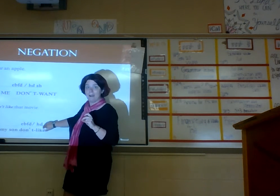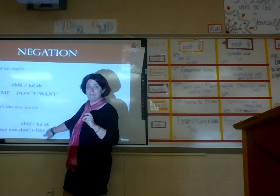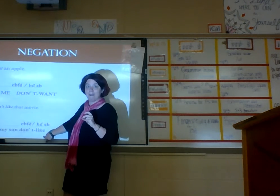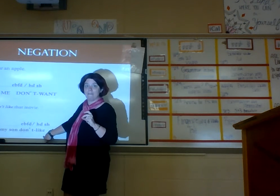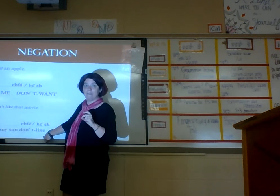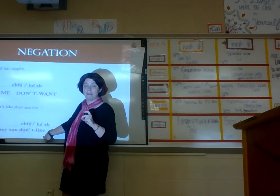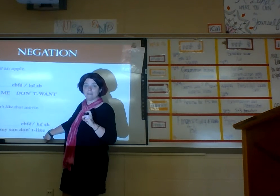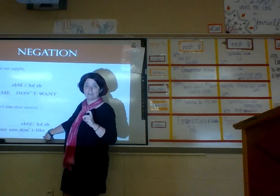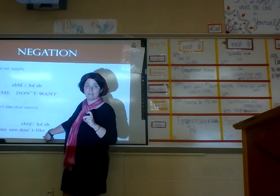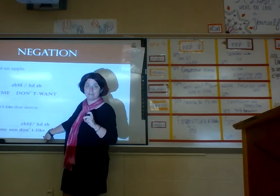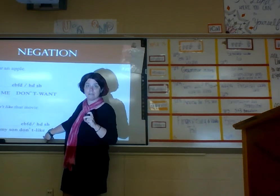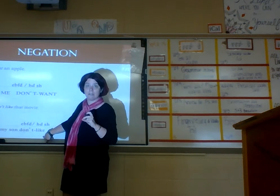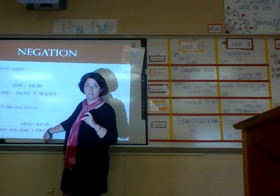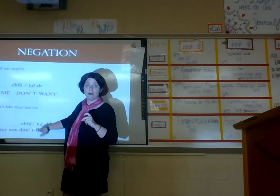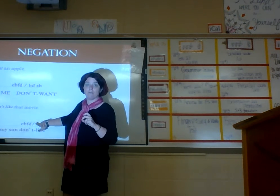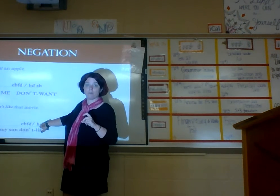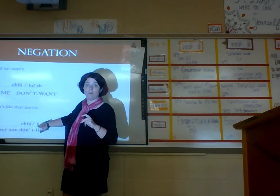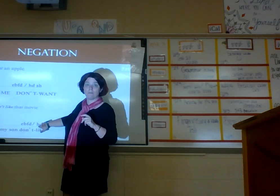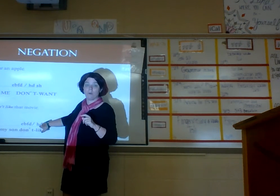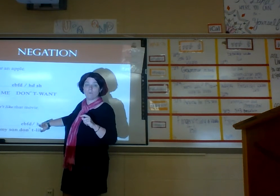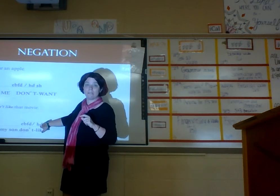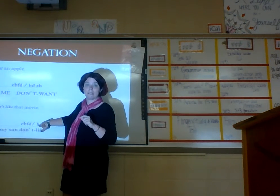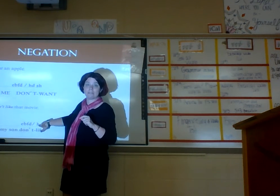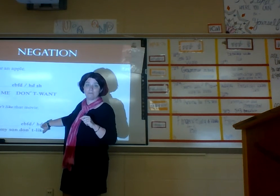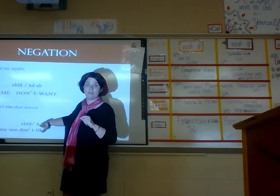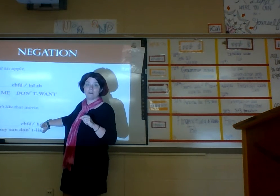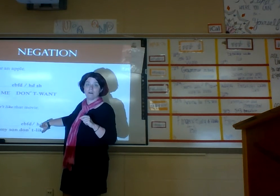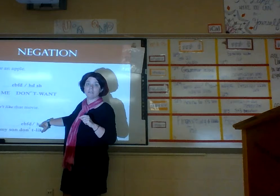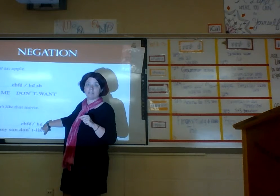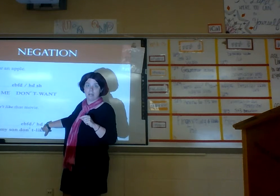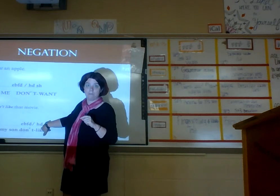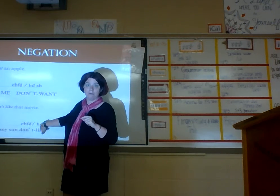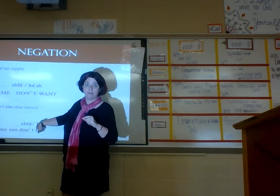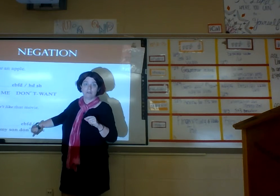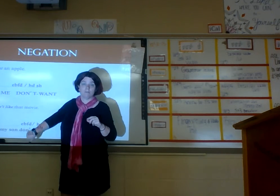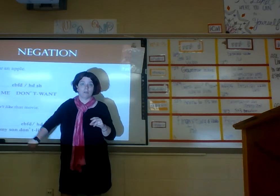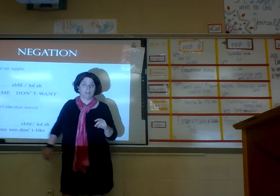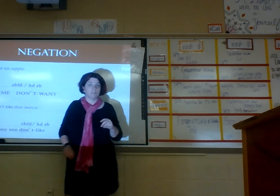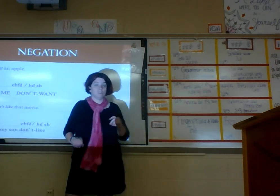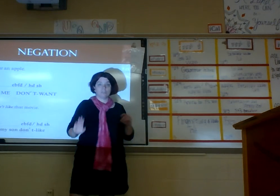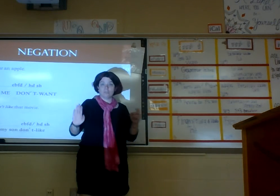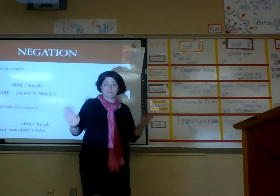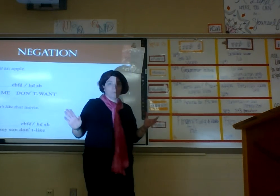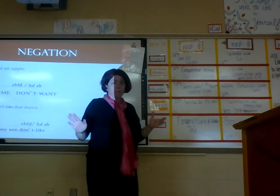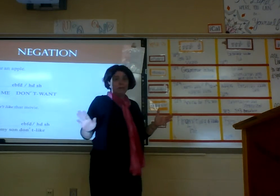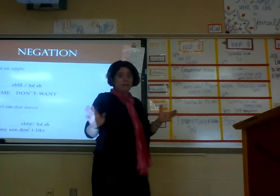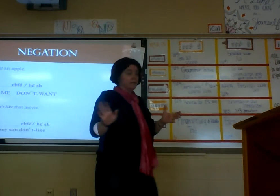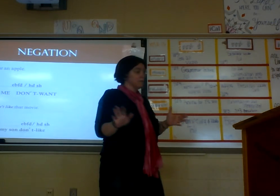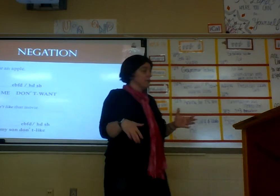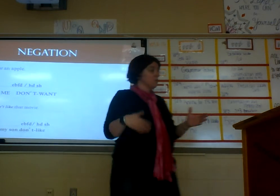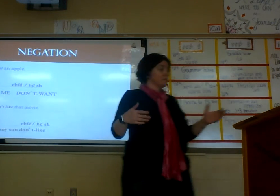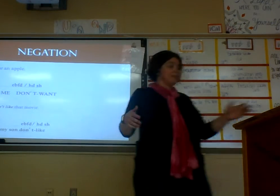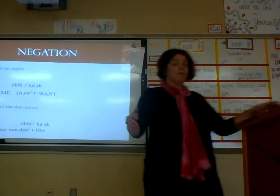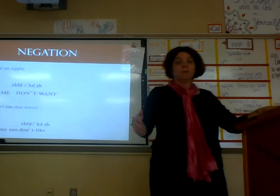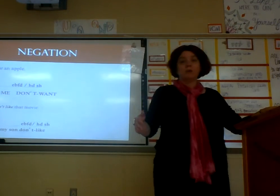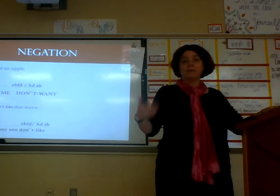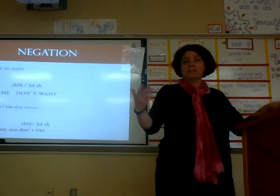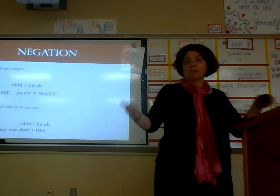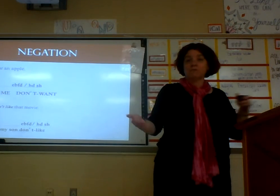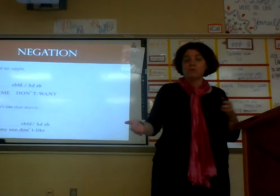top, and then the ASL sentence is on the bottom. The grammar always has to be on top. Okay, that's just the way that it has to go. If it's down below, it gets confused